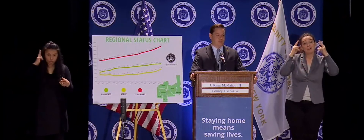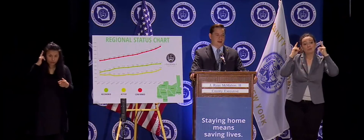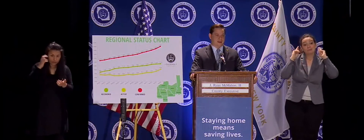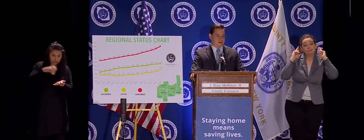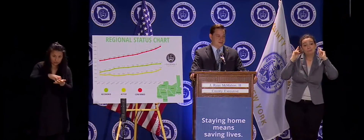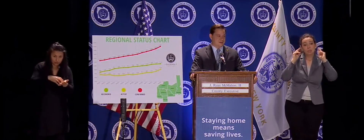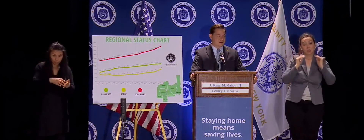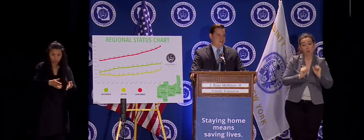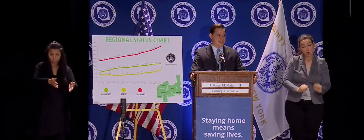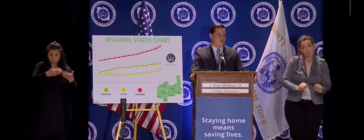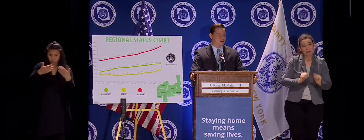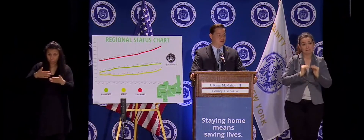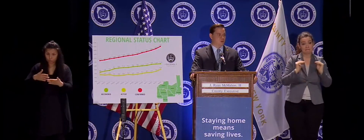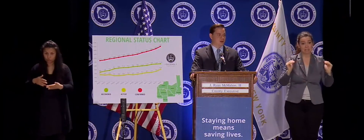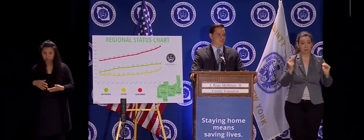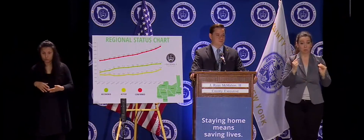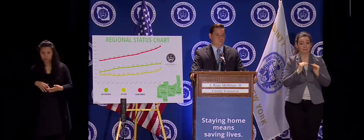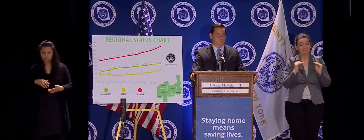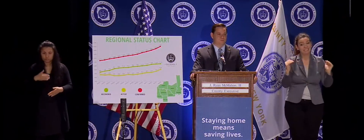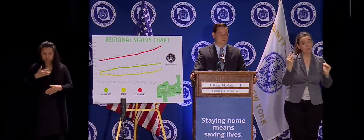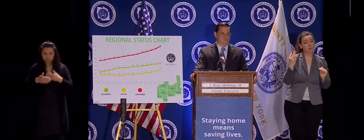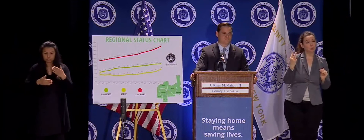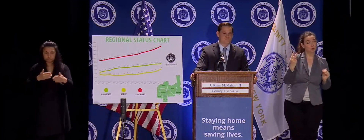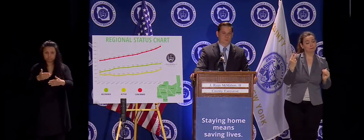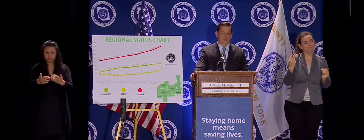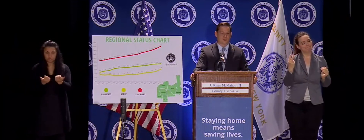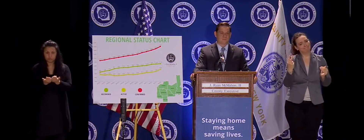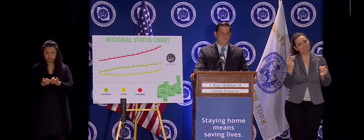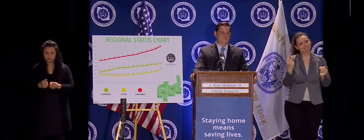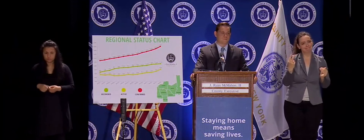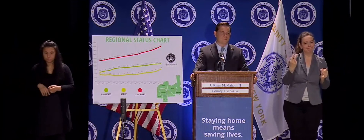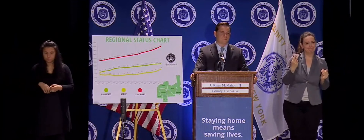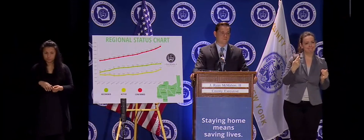I pray that it's not phase three. How different does